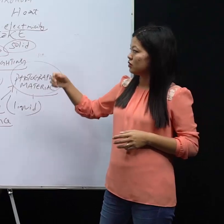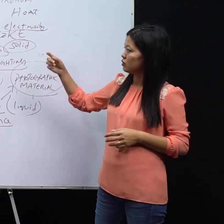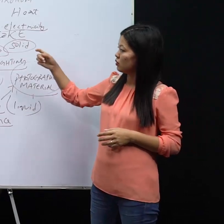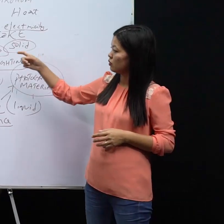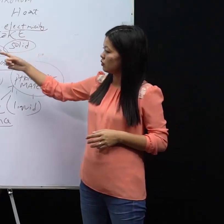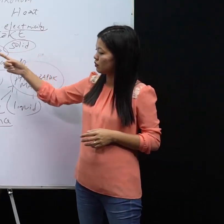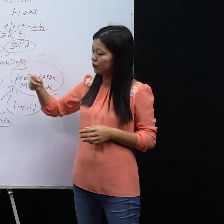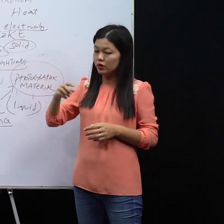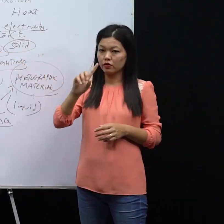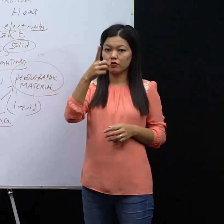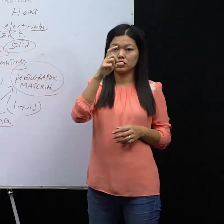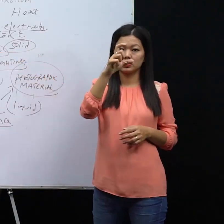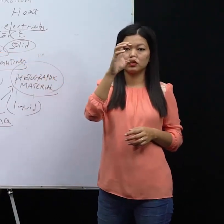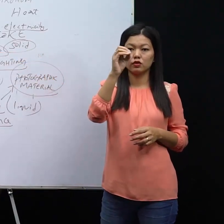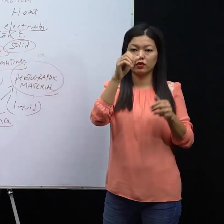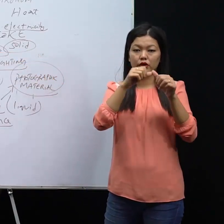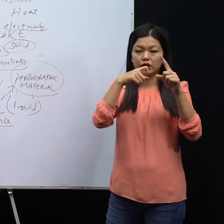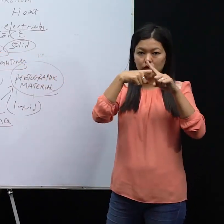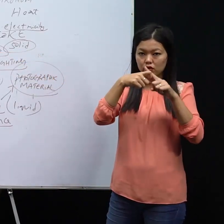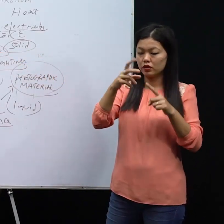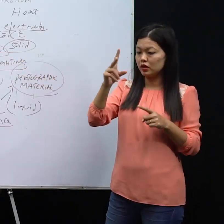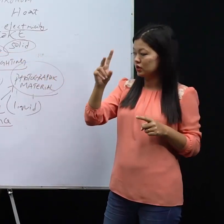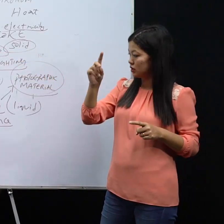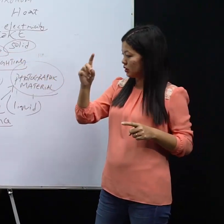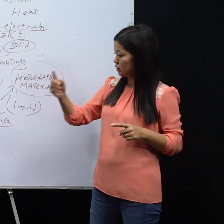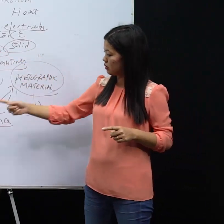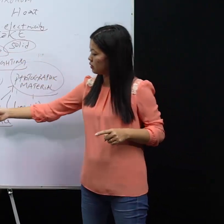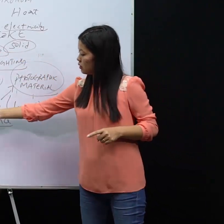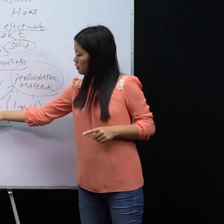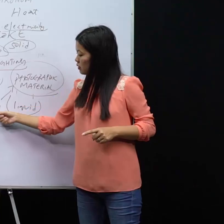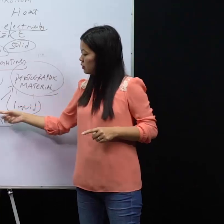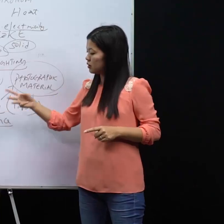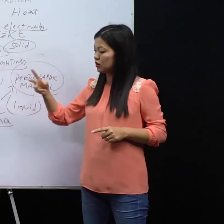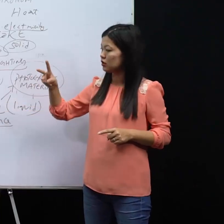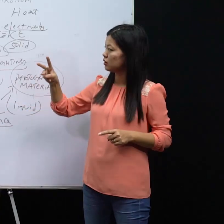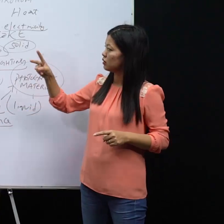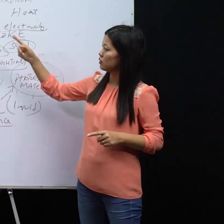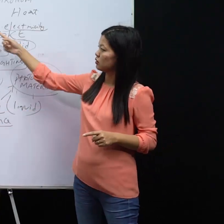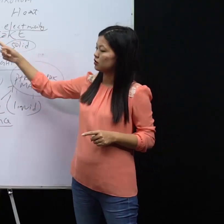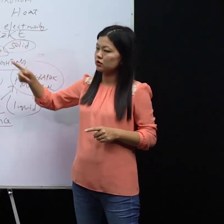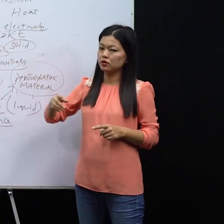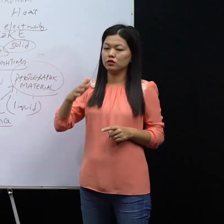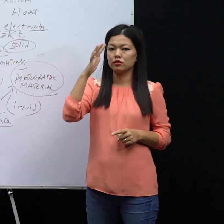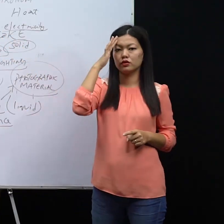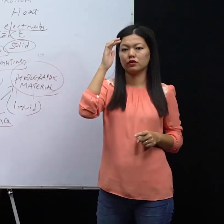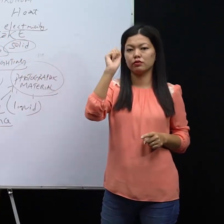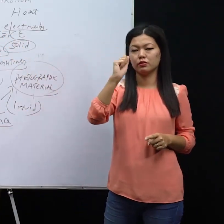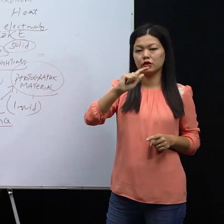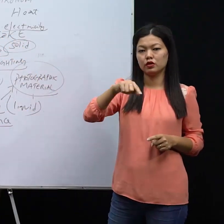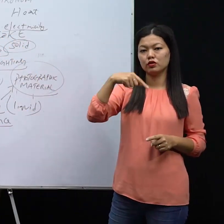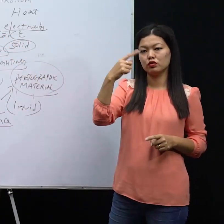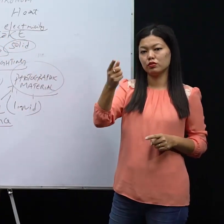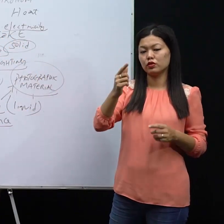And then we have studied some important uses of coal. Right, so keep that in mind, and tomorrow we'll continue with